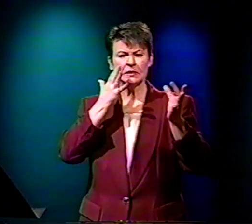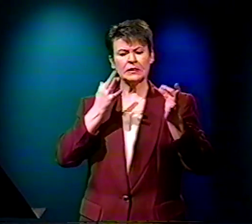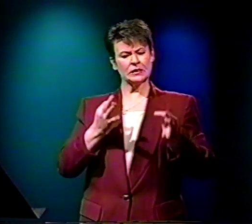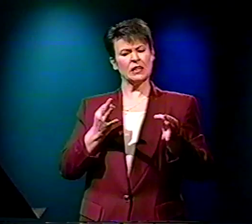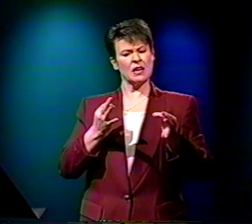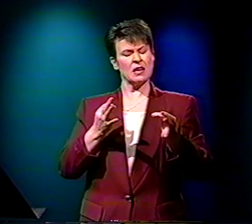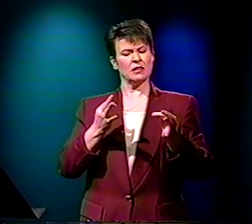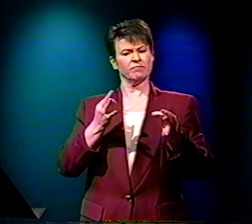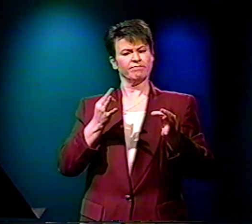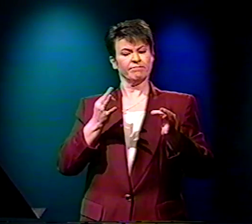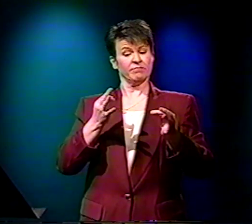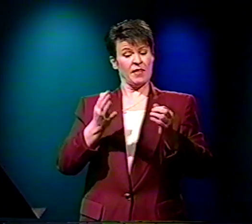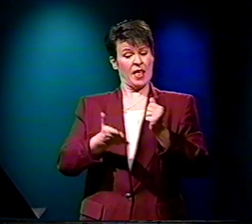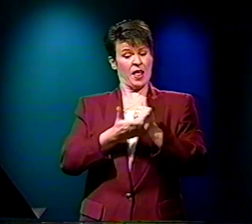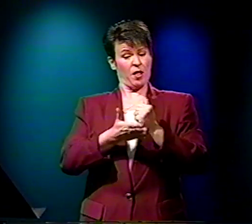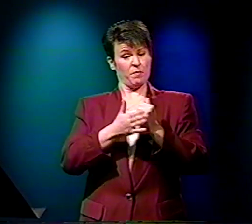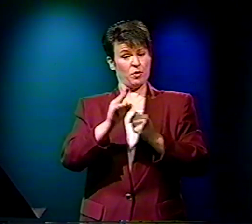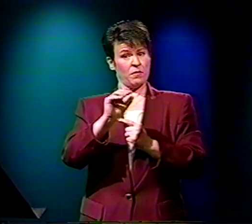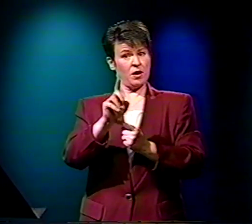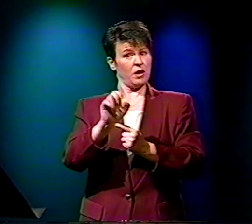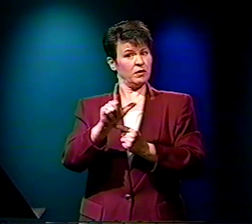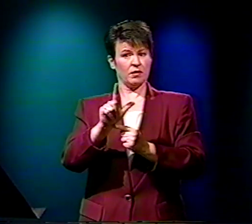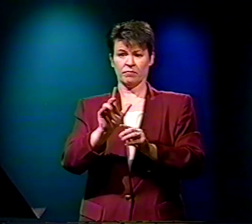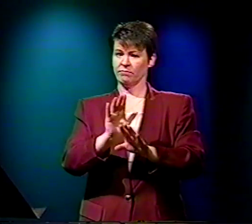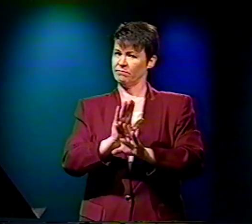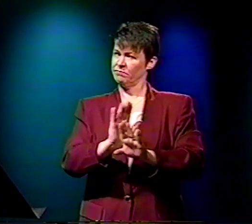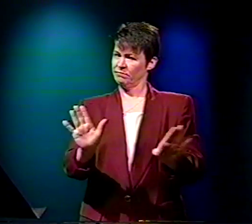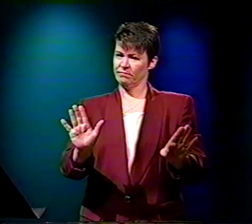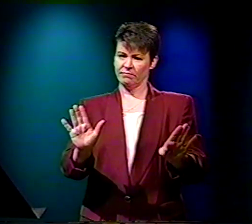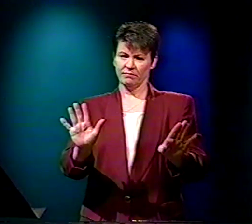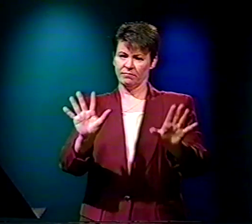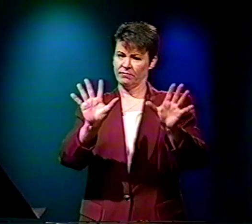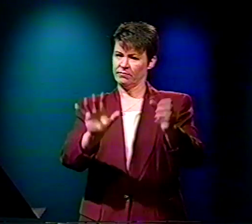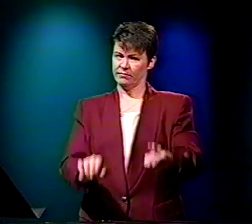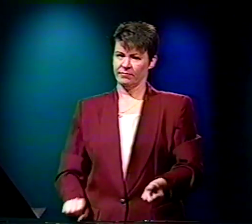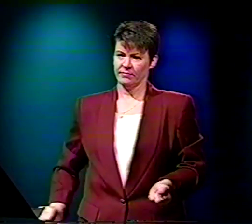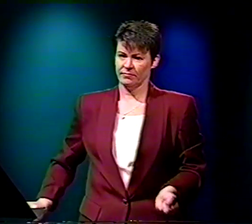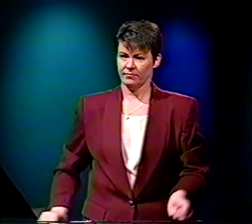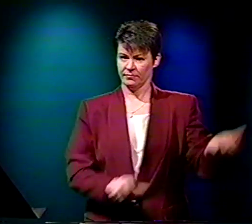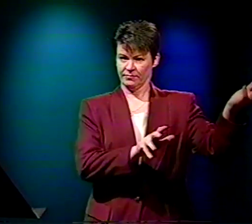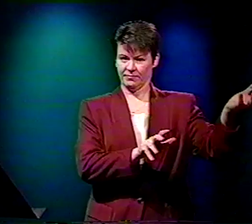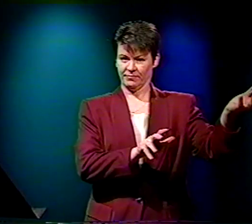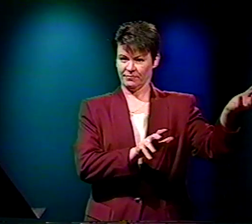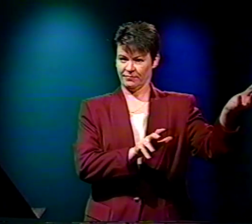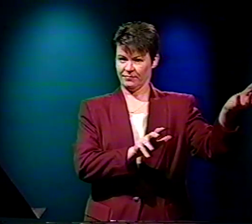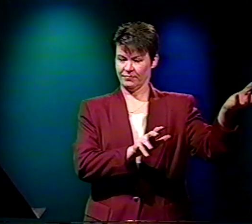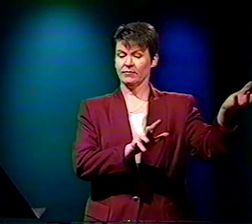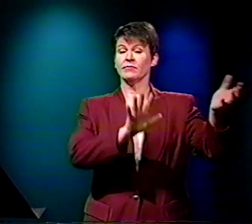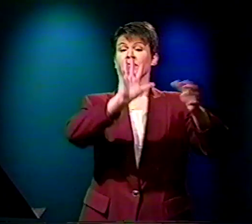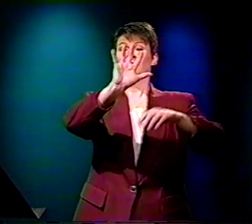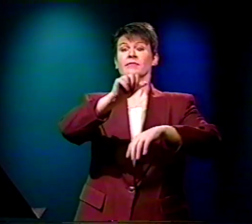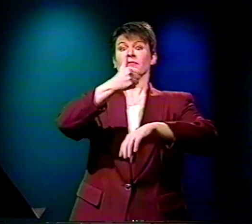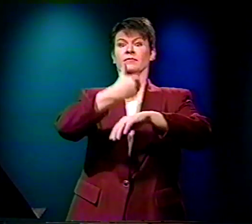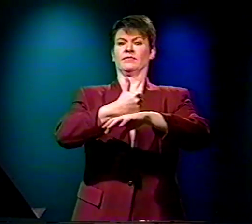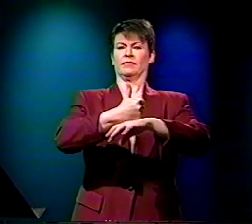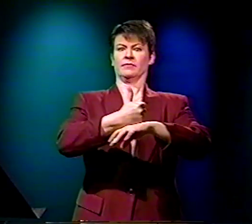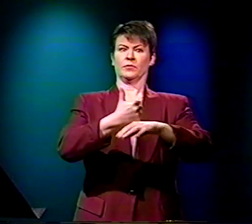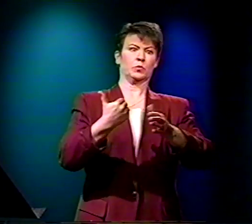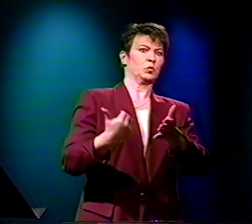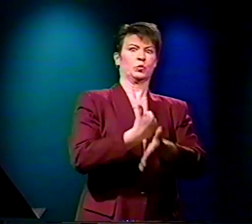And as they discussed this, they decided that the helper model was not effective, and so they discarded that model and put